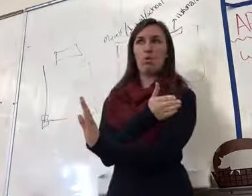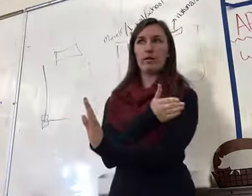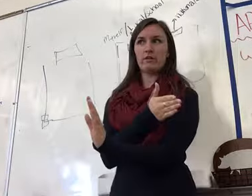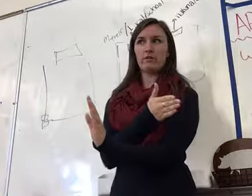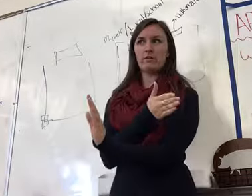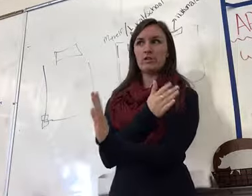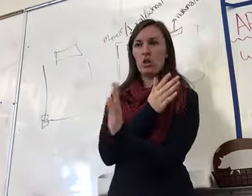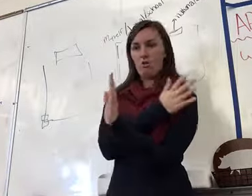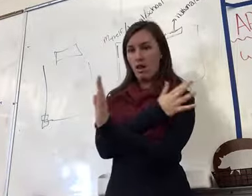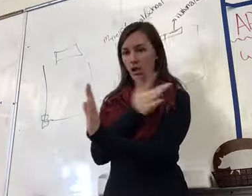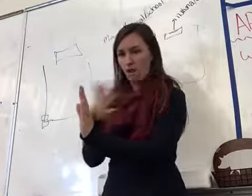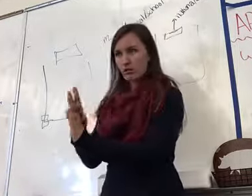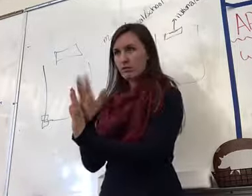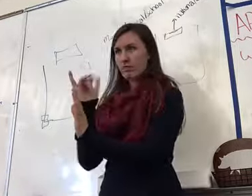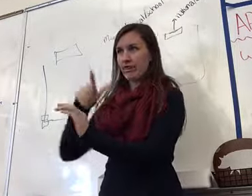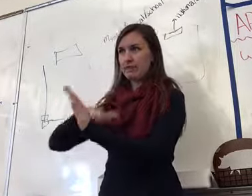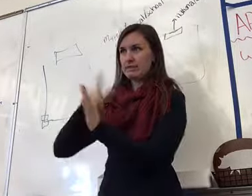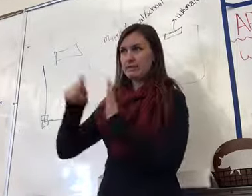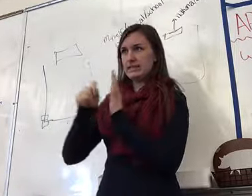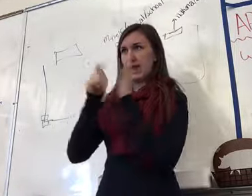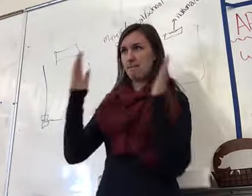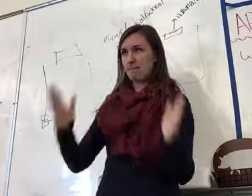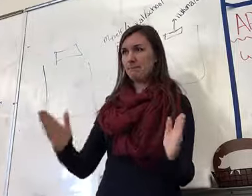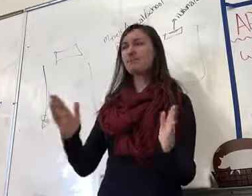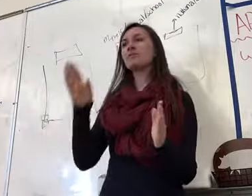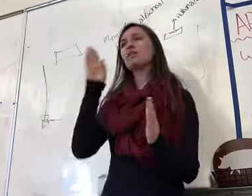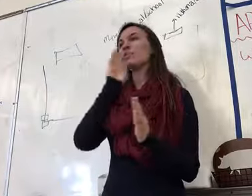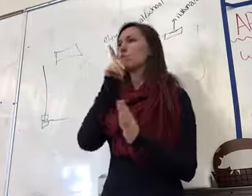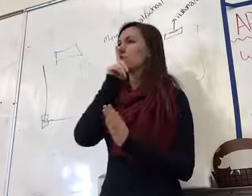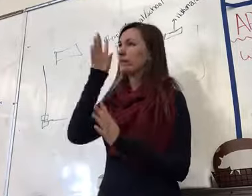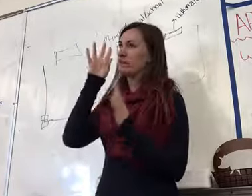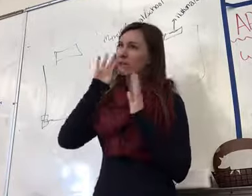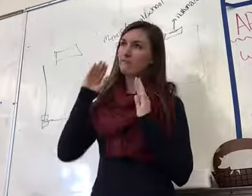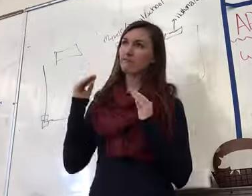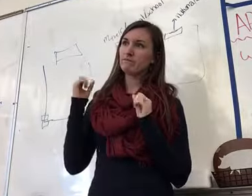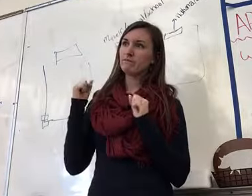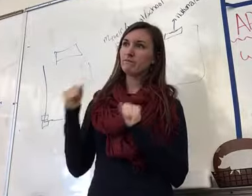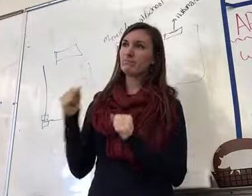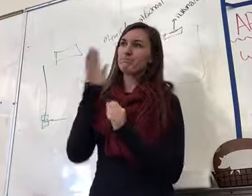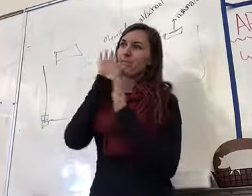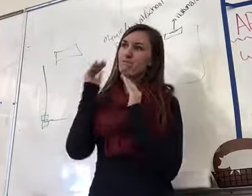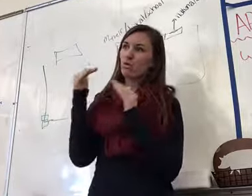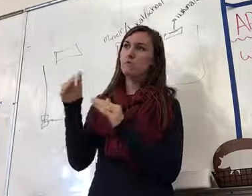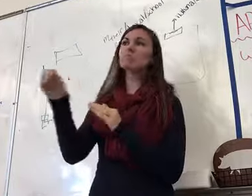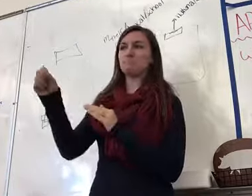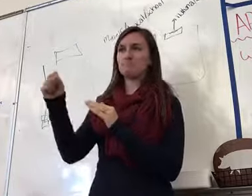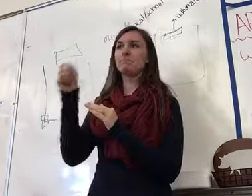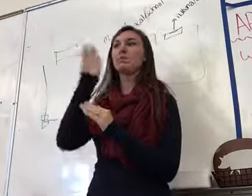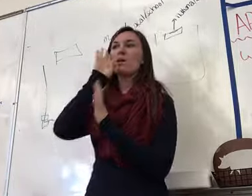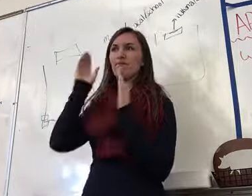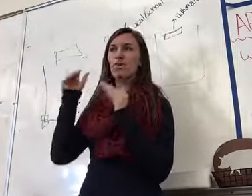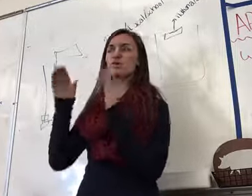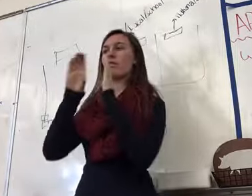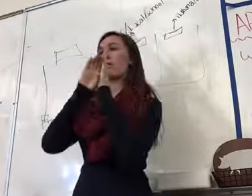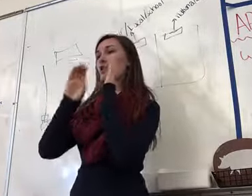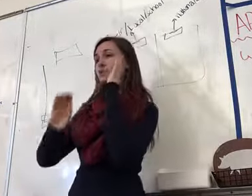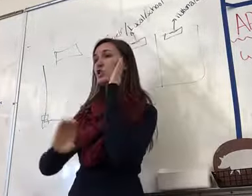And then I would say it's going to be heavy on the Constitution, things about the